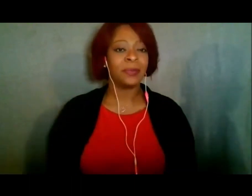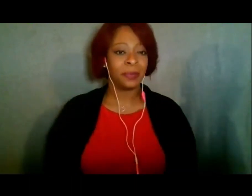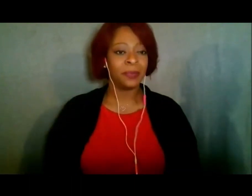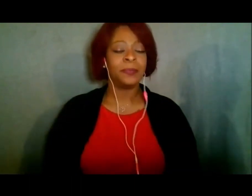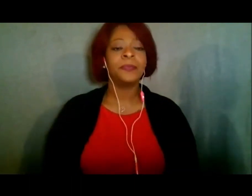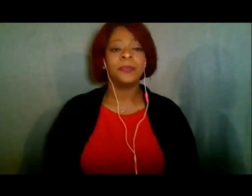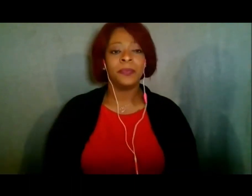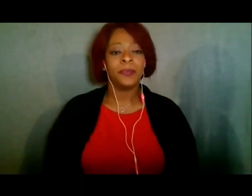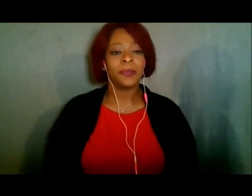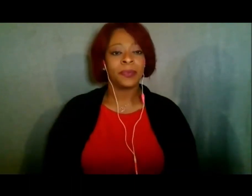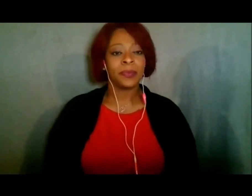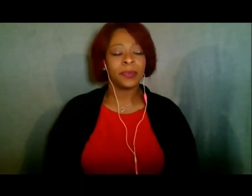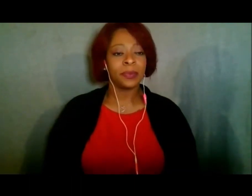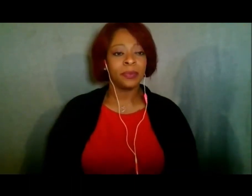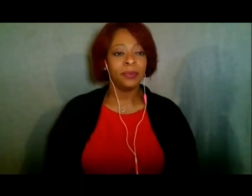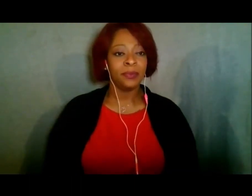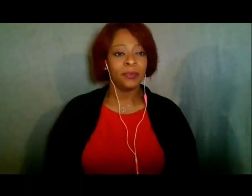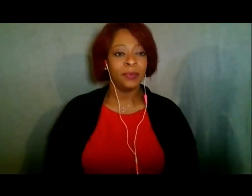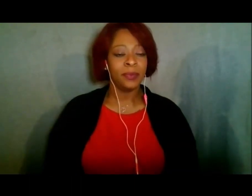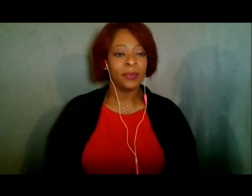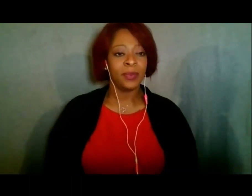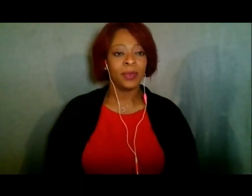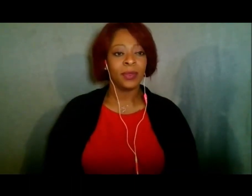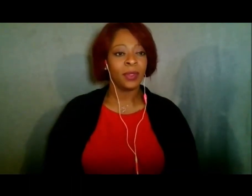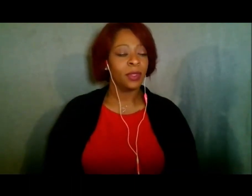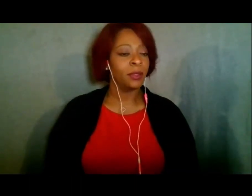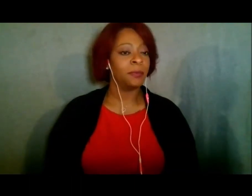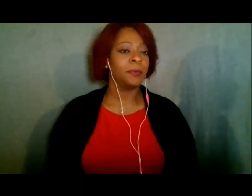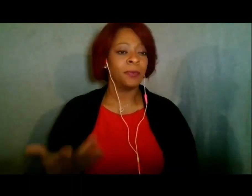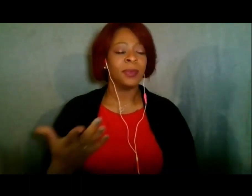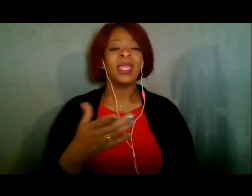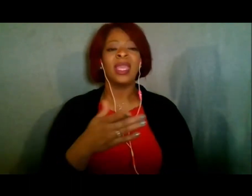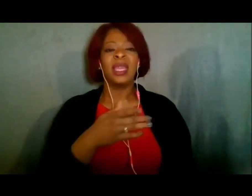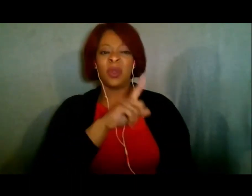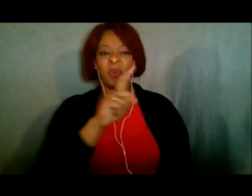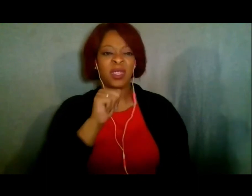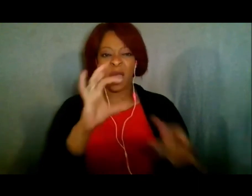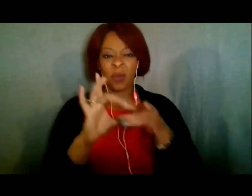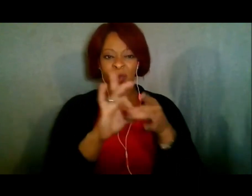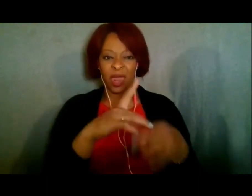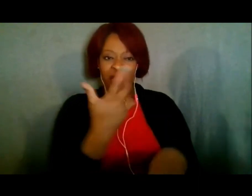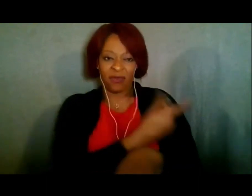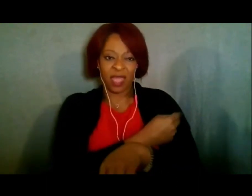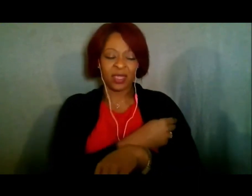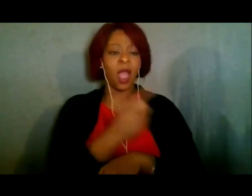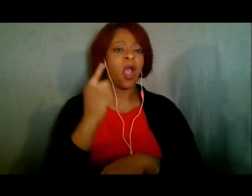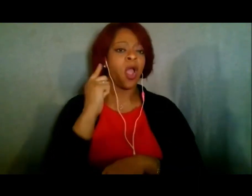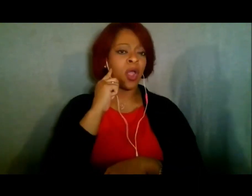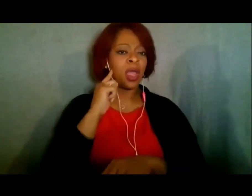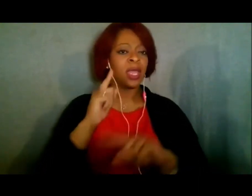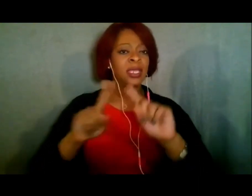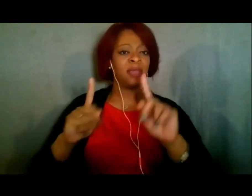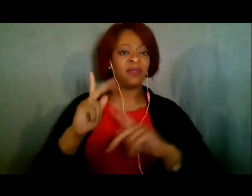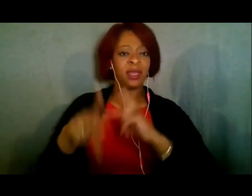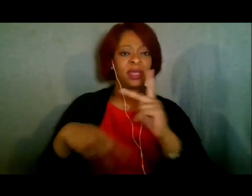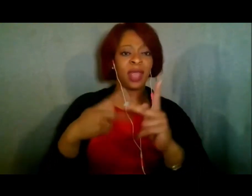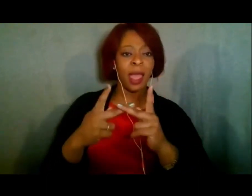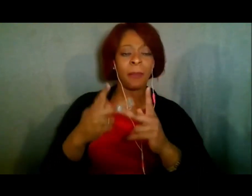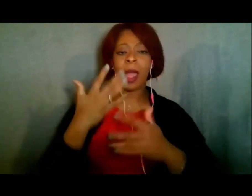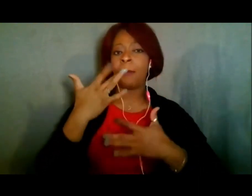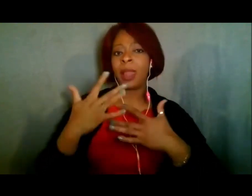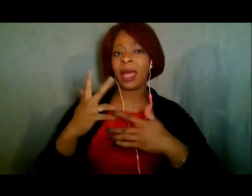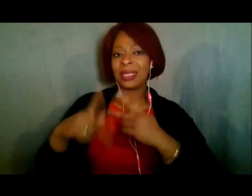Okay. This question says not necessarily vaccine related, but I've heard that certain blood types are more or less prone to